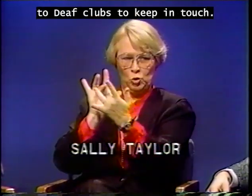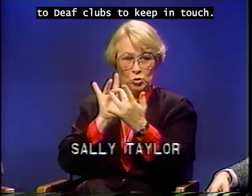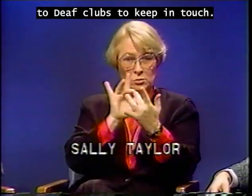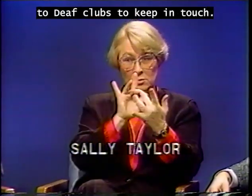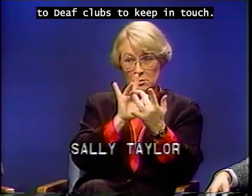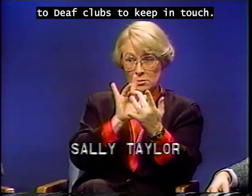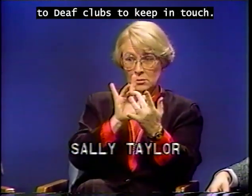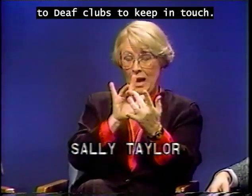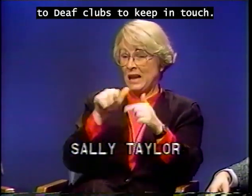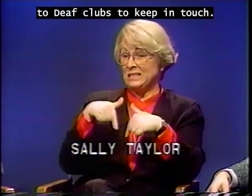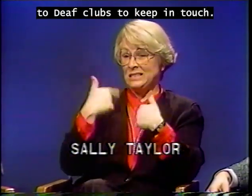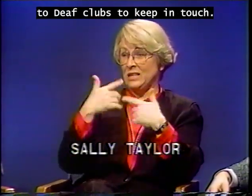clubs to keep in touch.